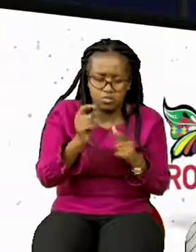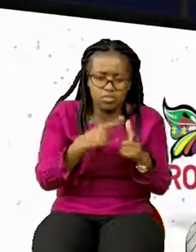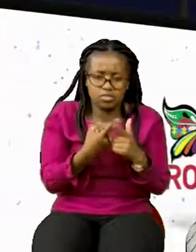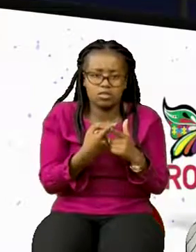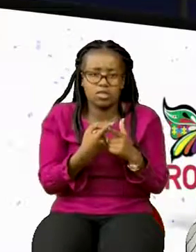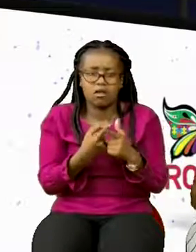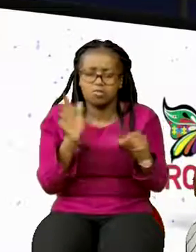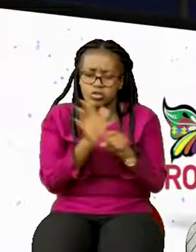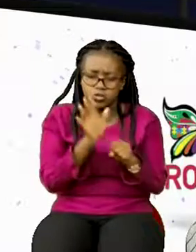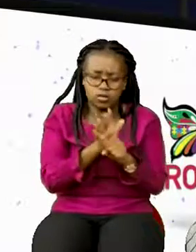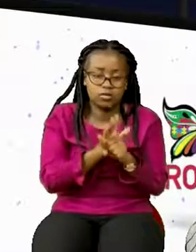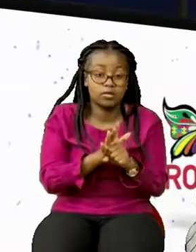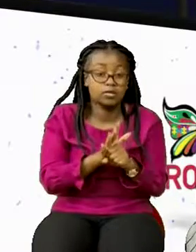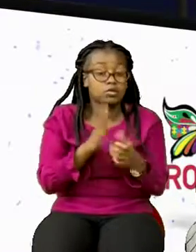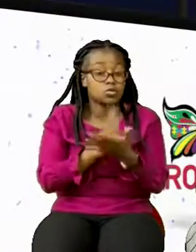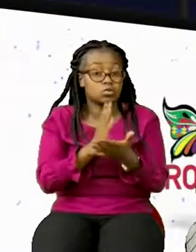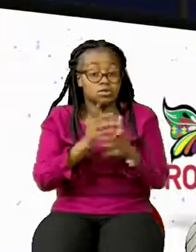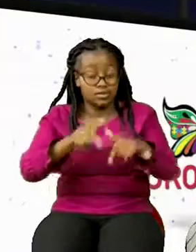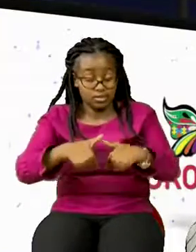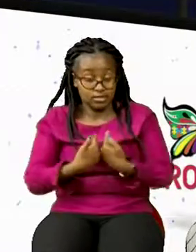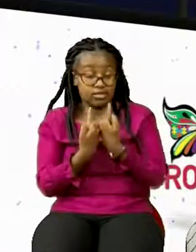there is too much of the rocking. Yes, it is a